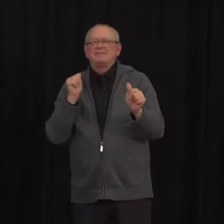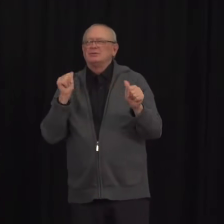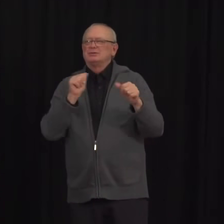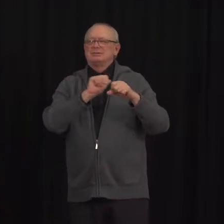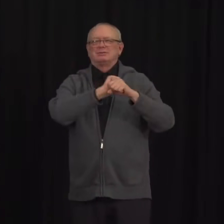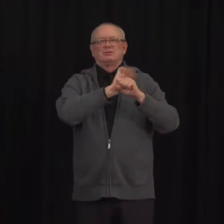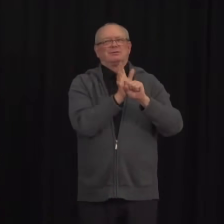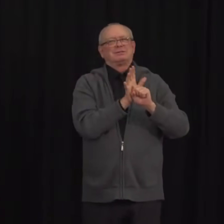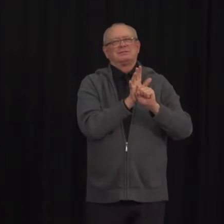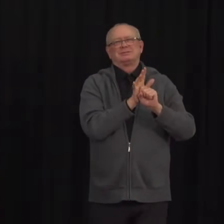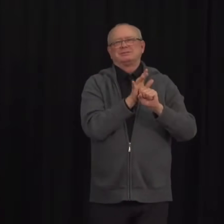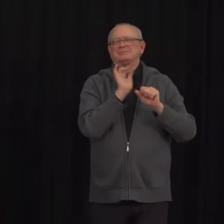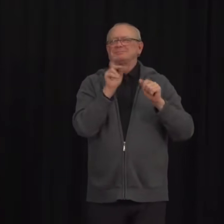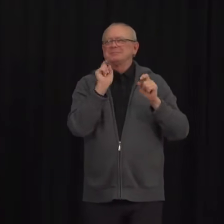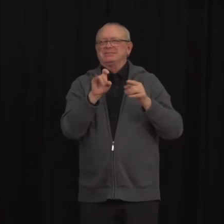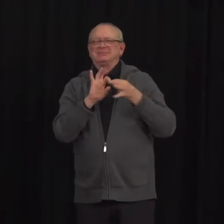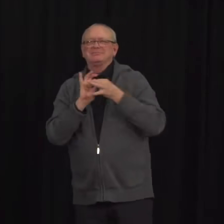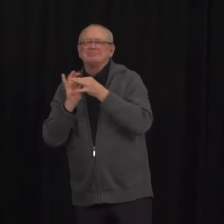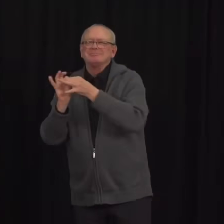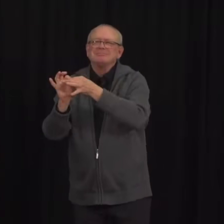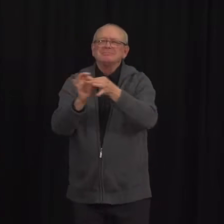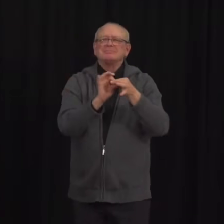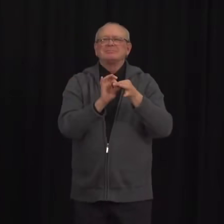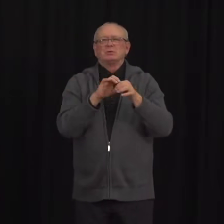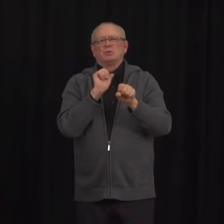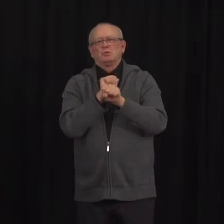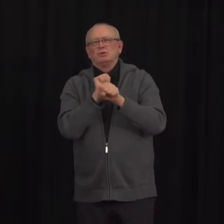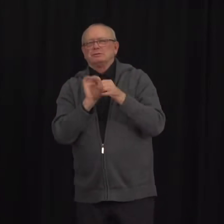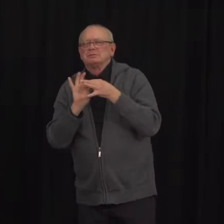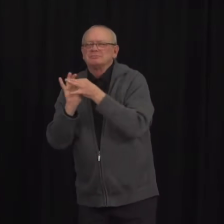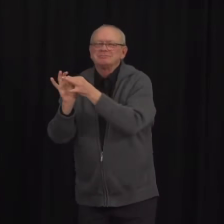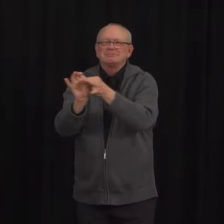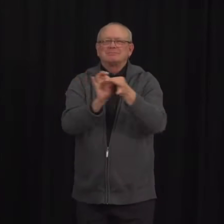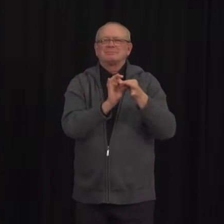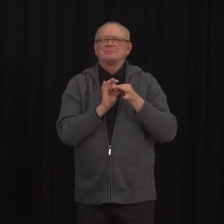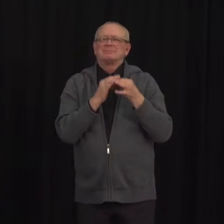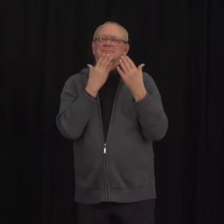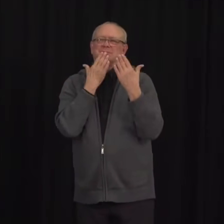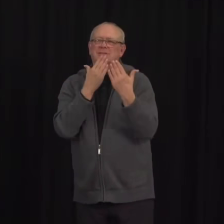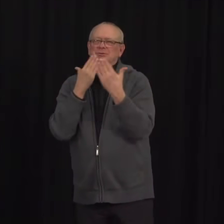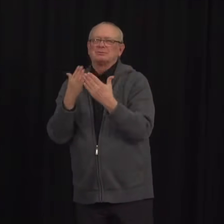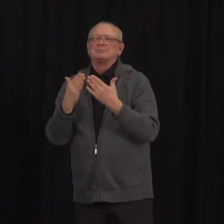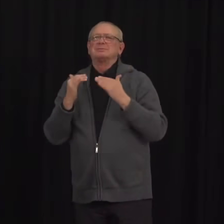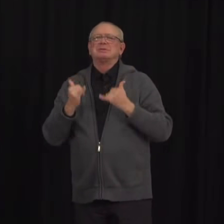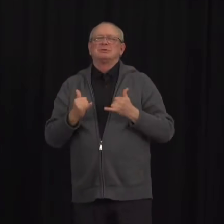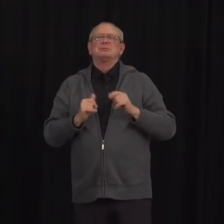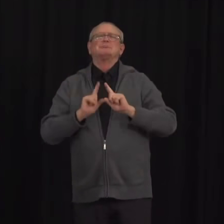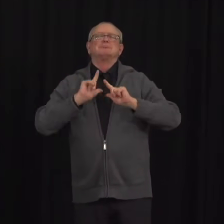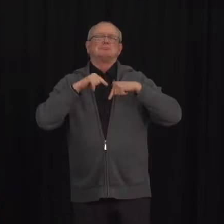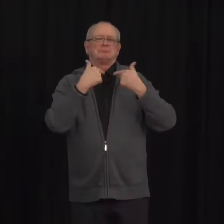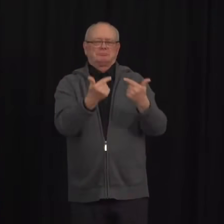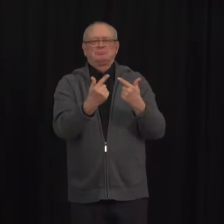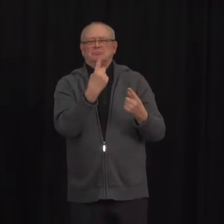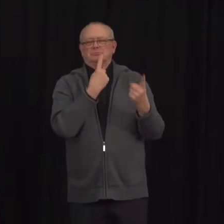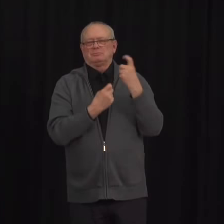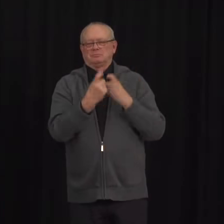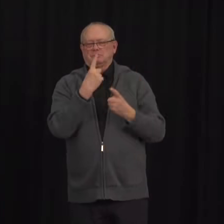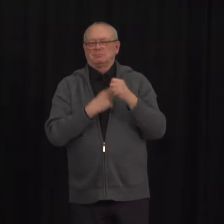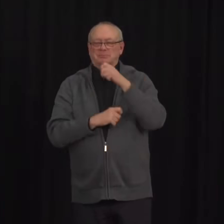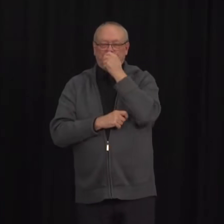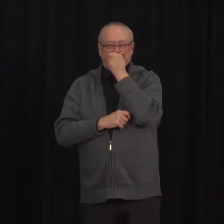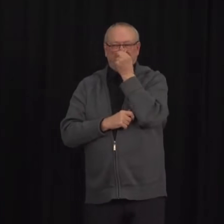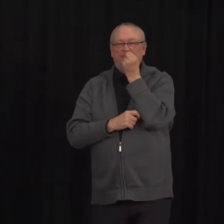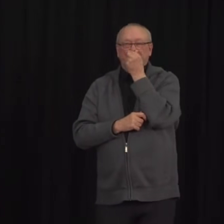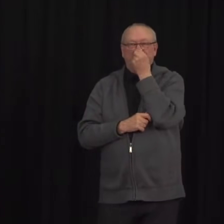collective action. We must continue to work together. Thank you, and I'm happy to take any questions. Okay, we'll now go to